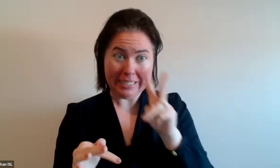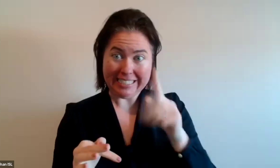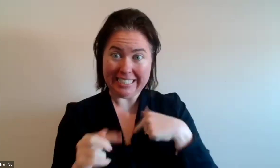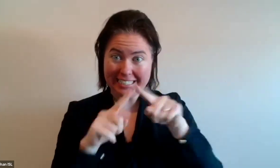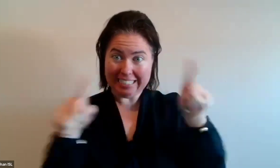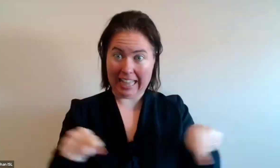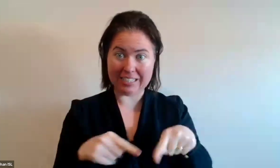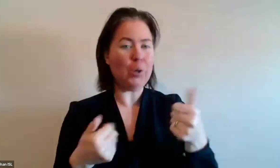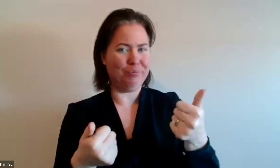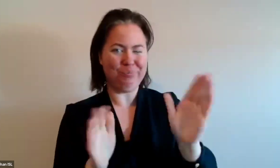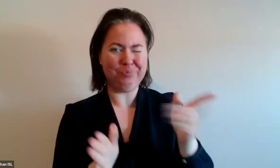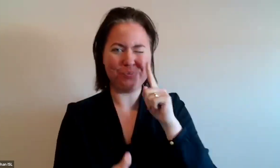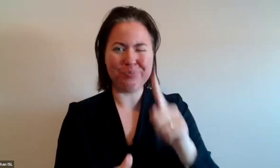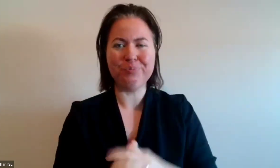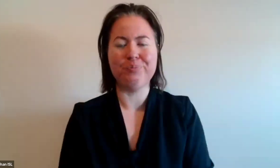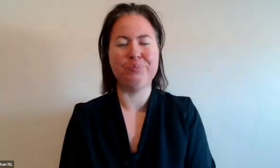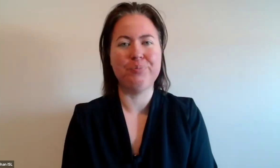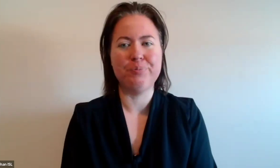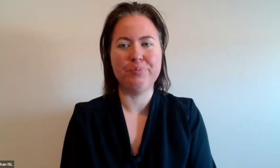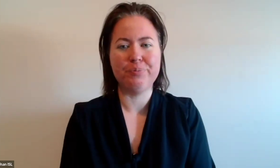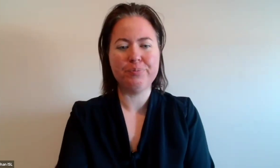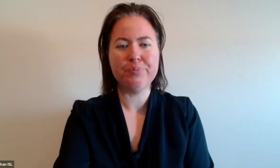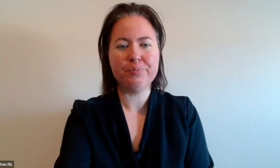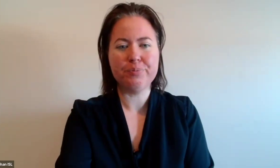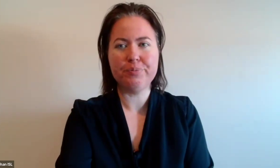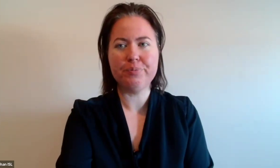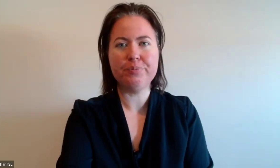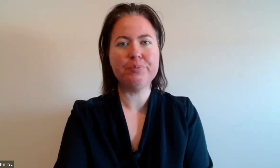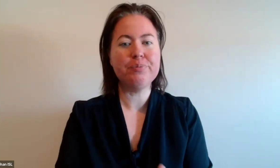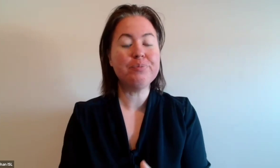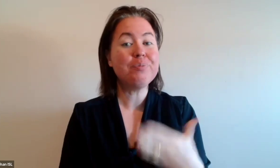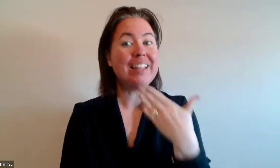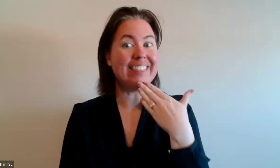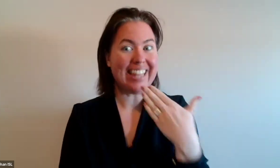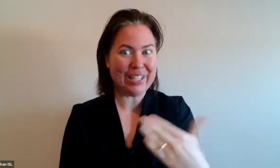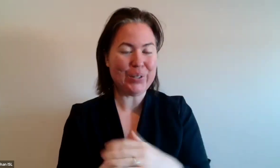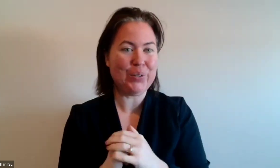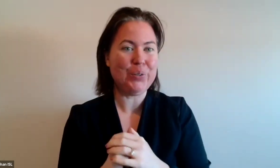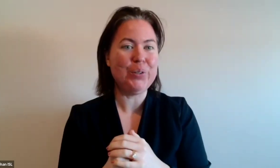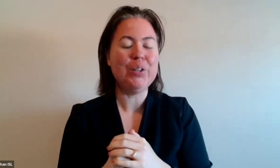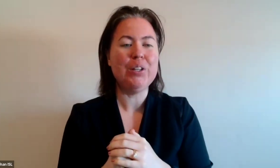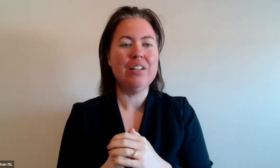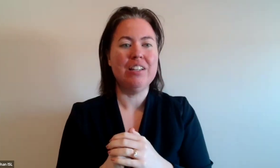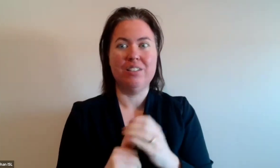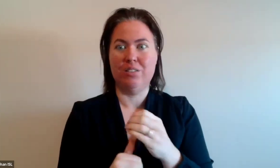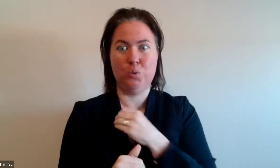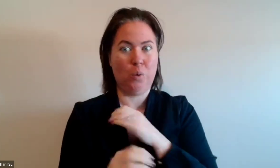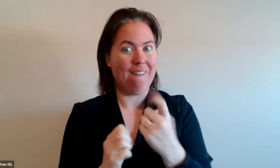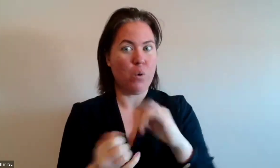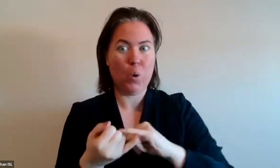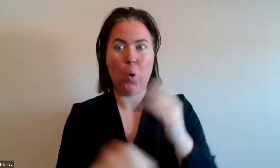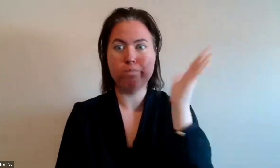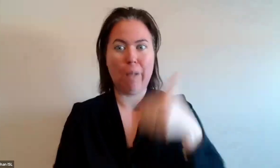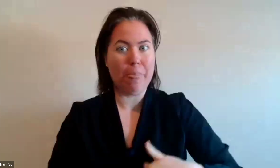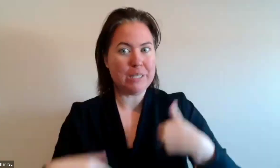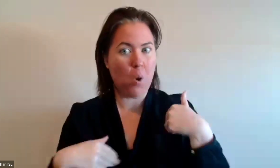Yes. Thanks very much. So yeah, thank you so much to all the speakers so far. And I'm